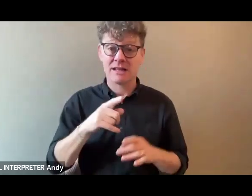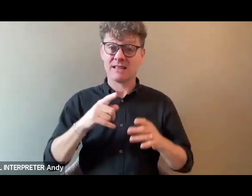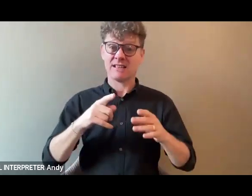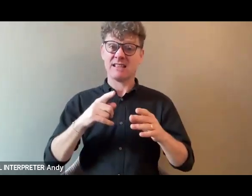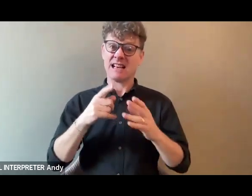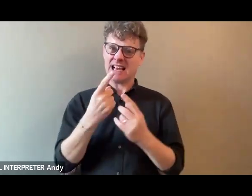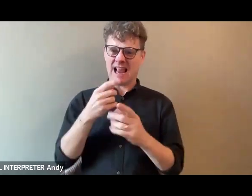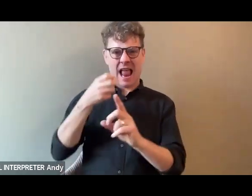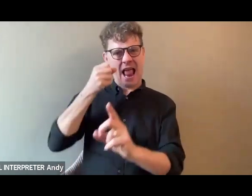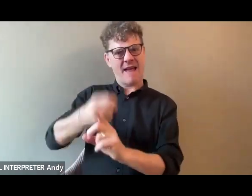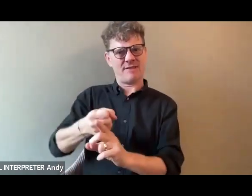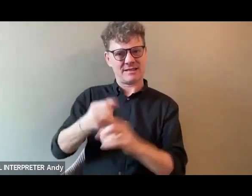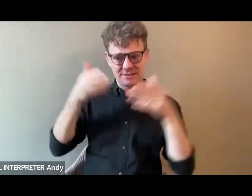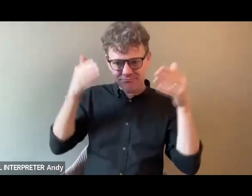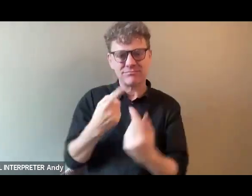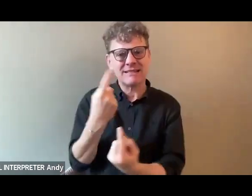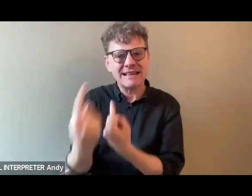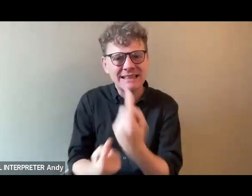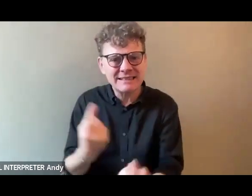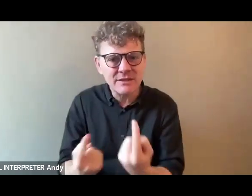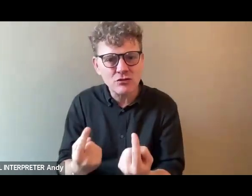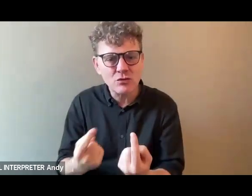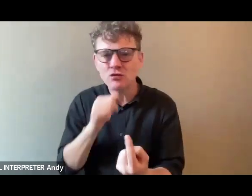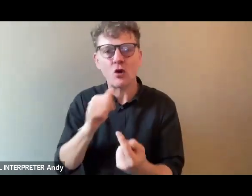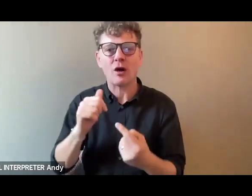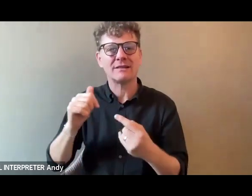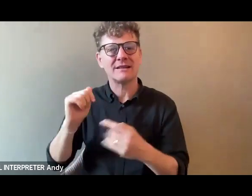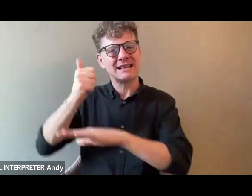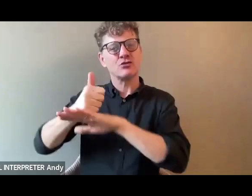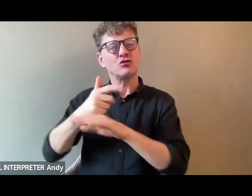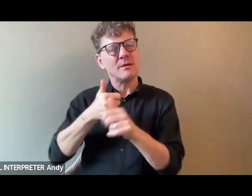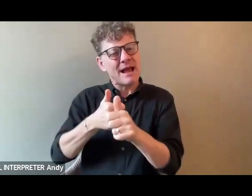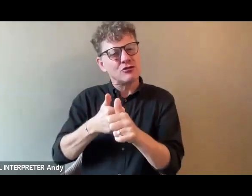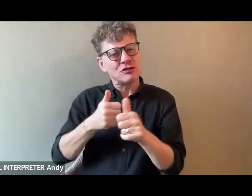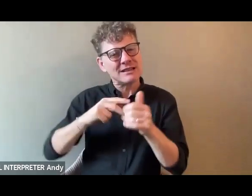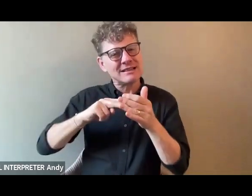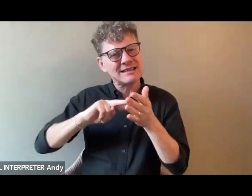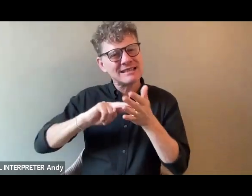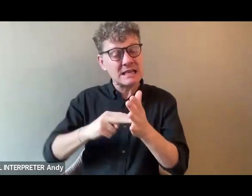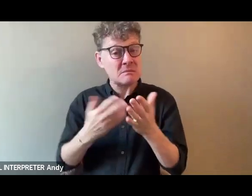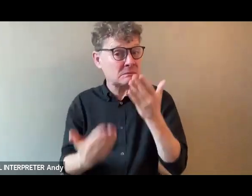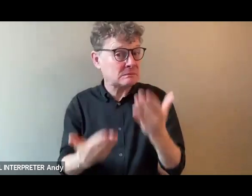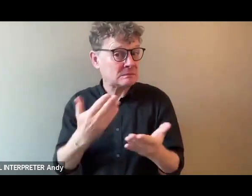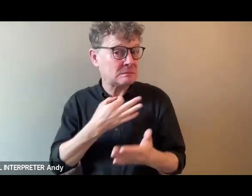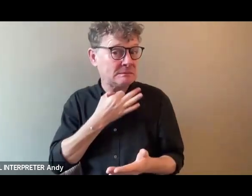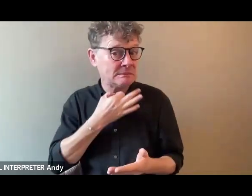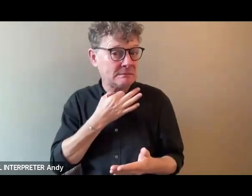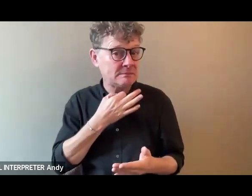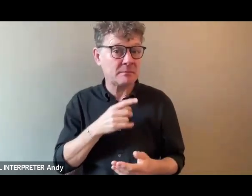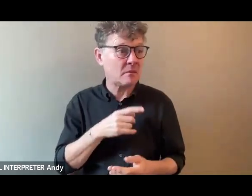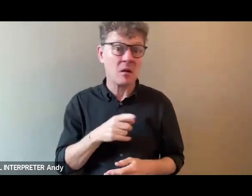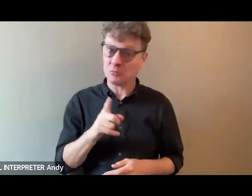on individuals instead of institutions? A very pertinent question, given what we've started